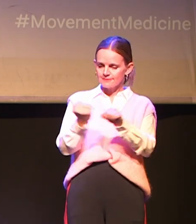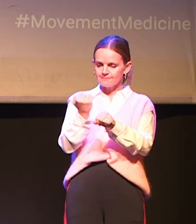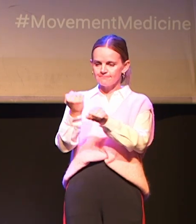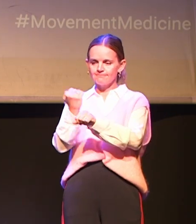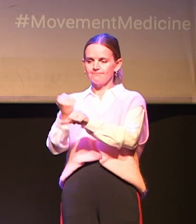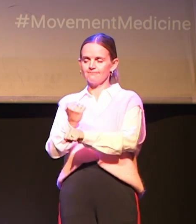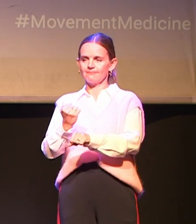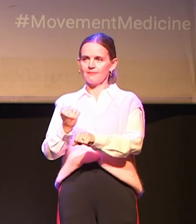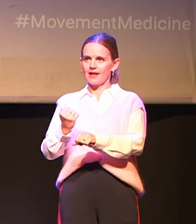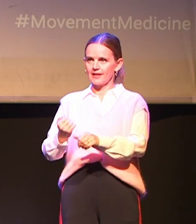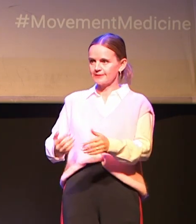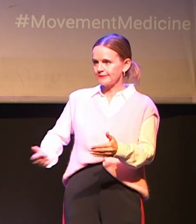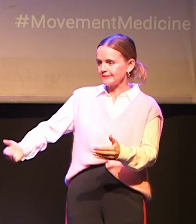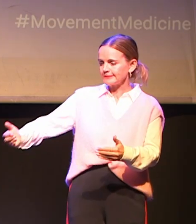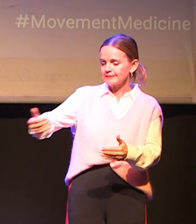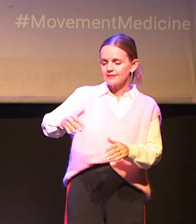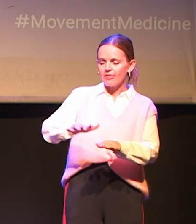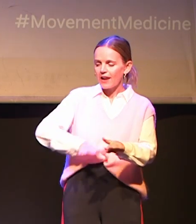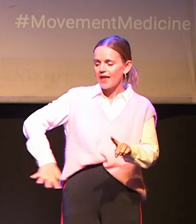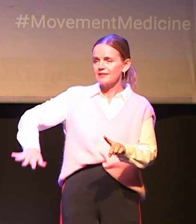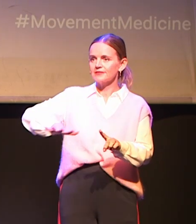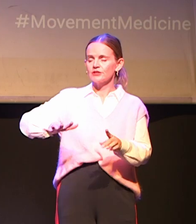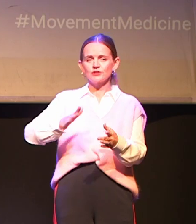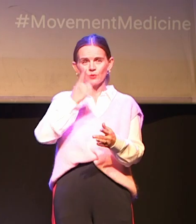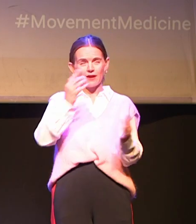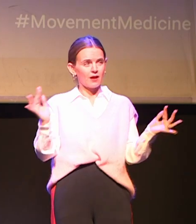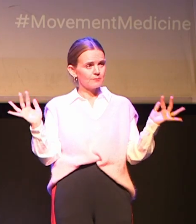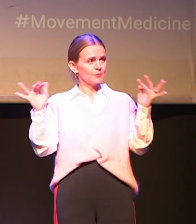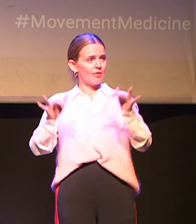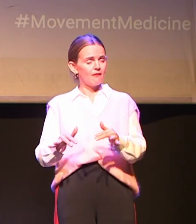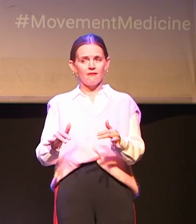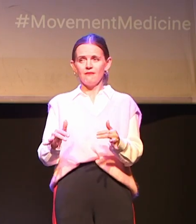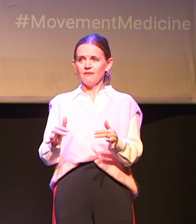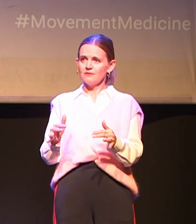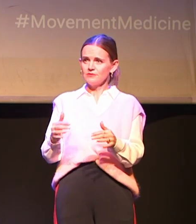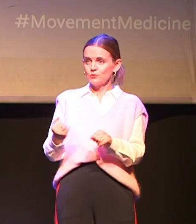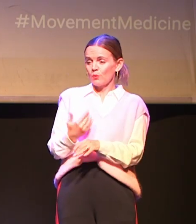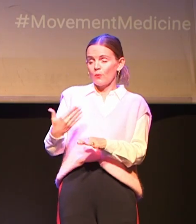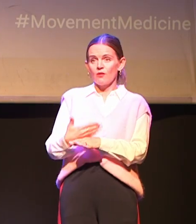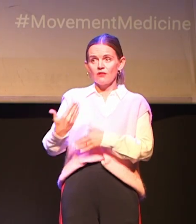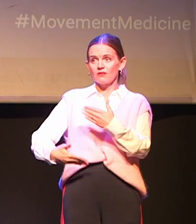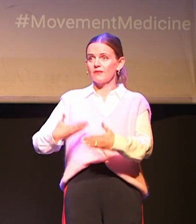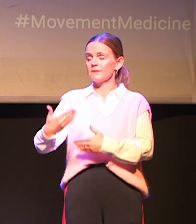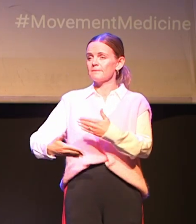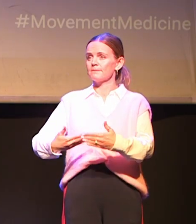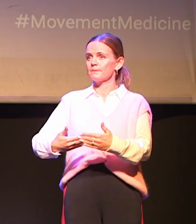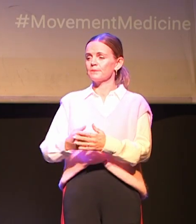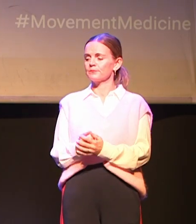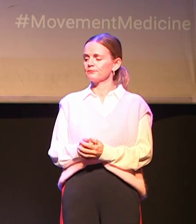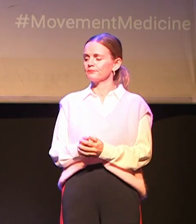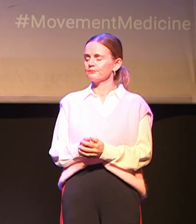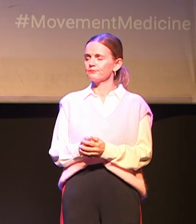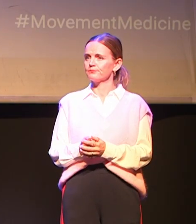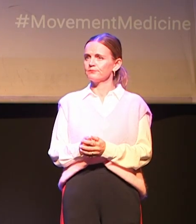gathering land for us to come together, like doing that work. And so given that